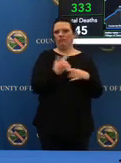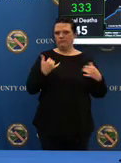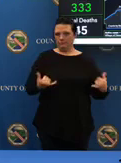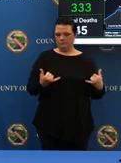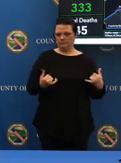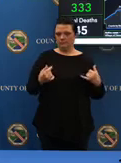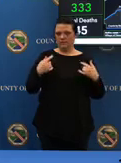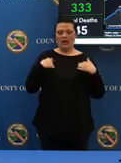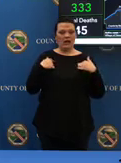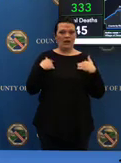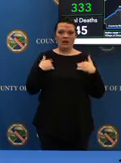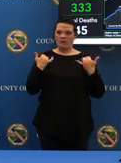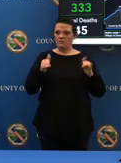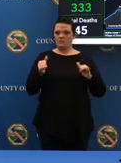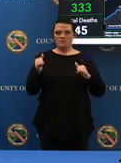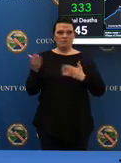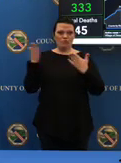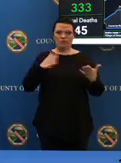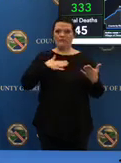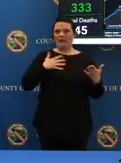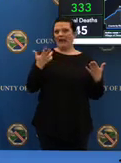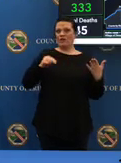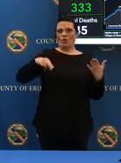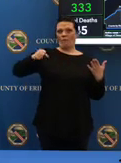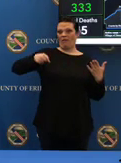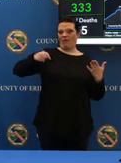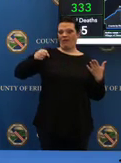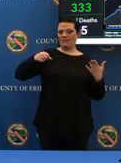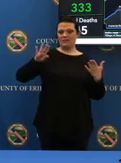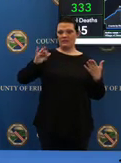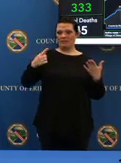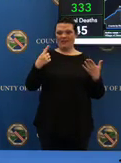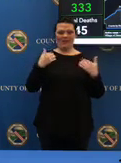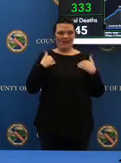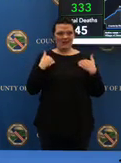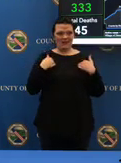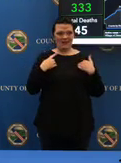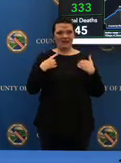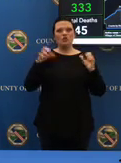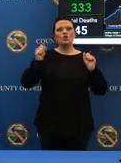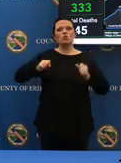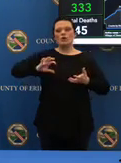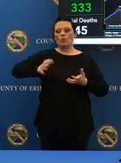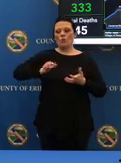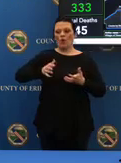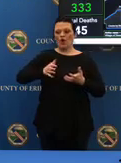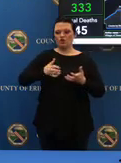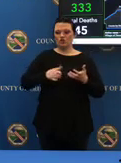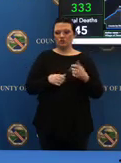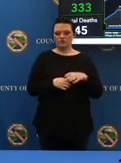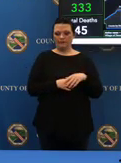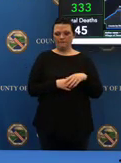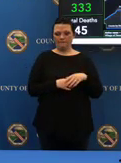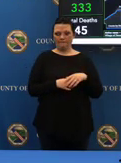I'm still bringing reusable bags. I can actually, my bags that I have are washable. Oops, let me lower that.